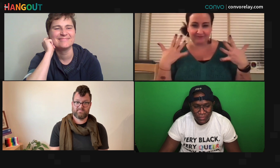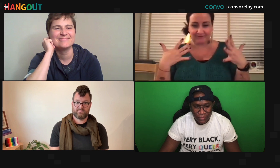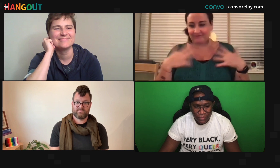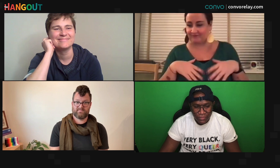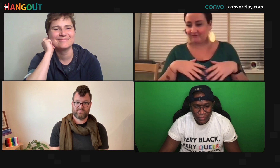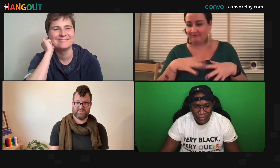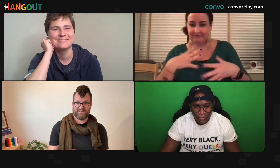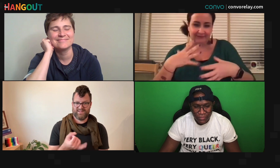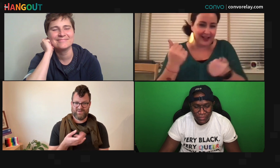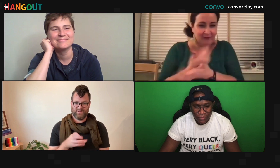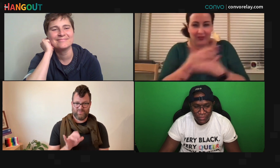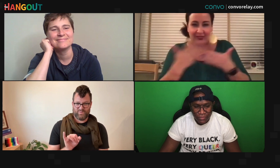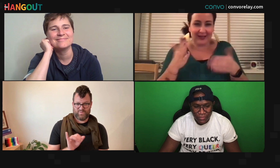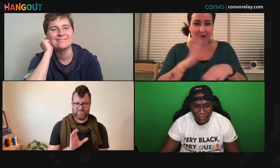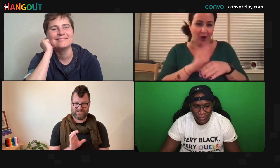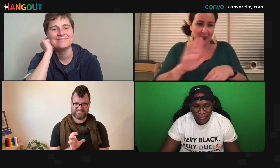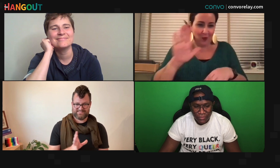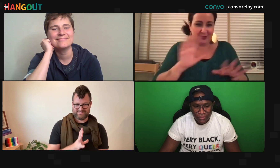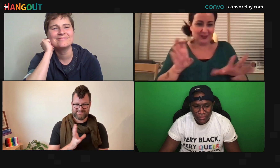What were they?